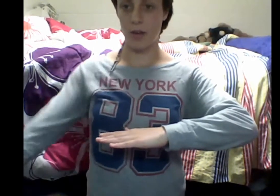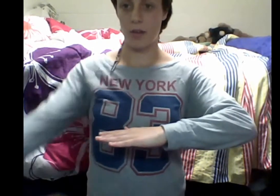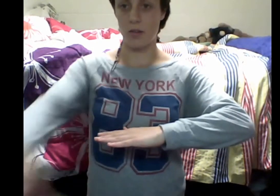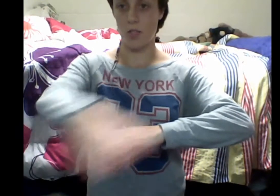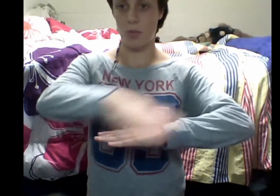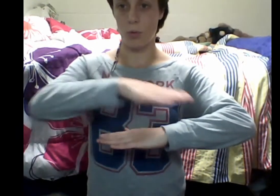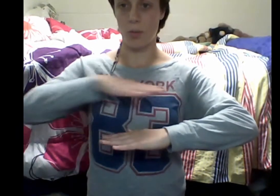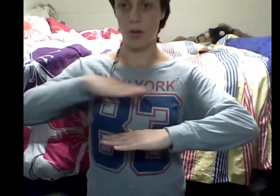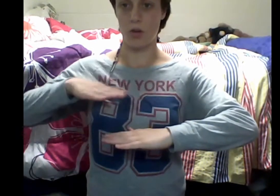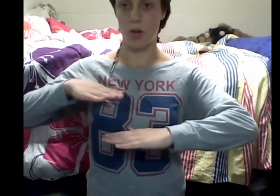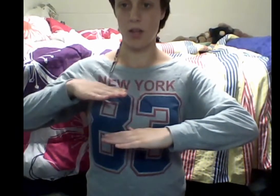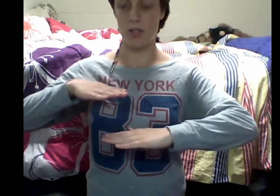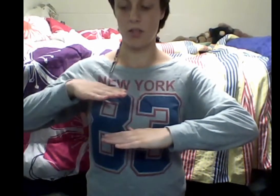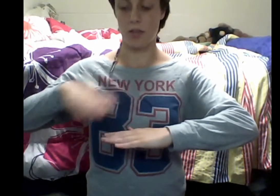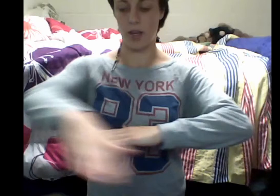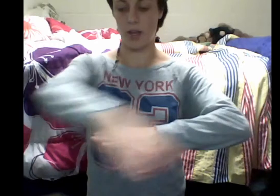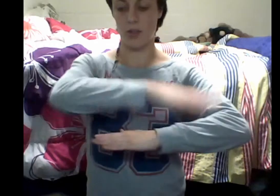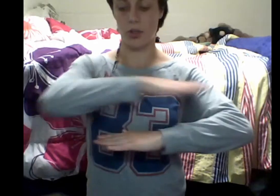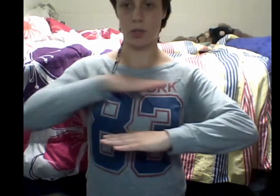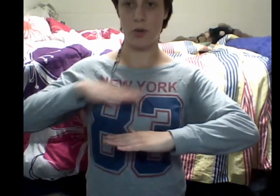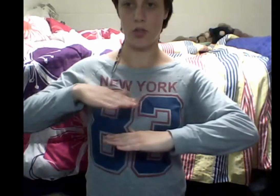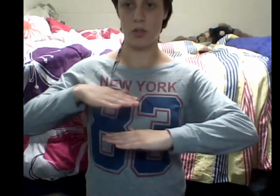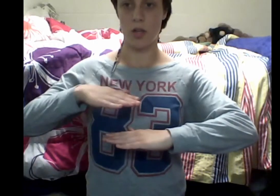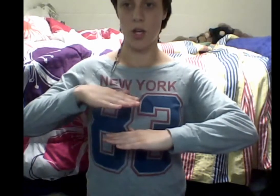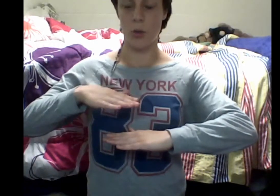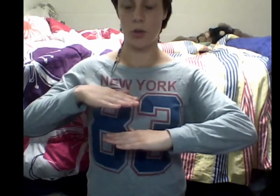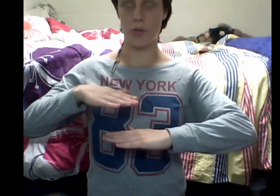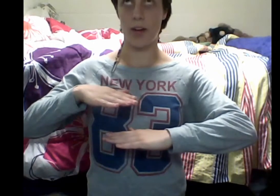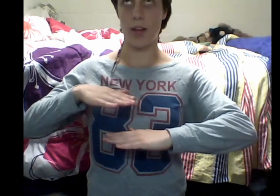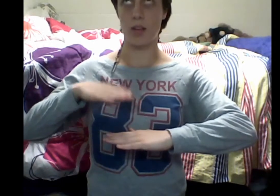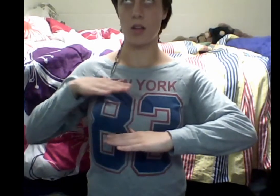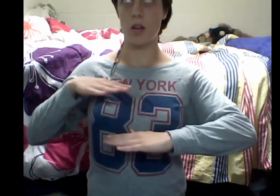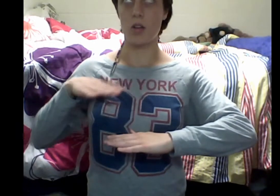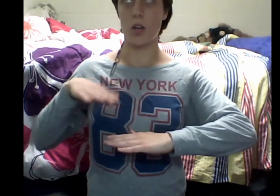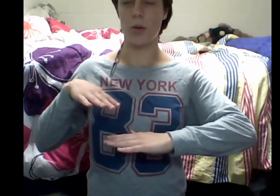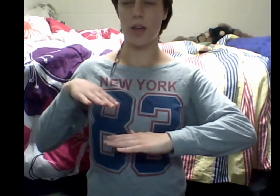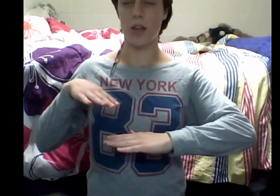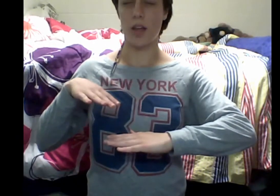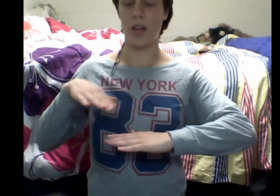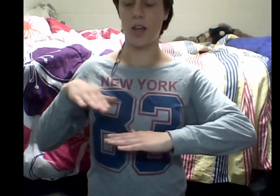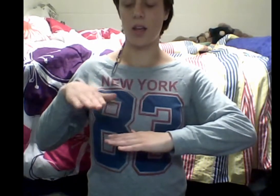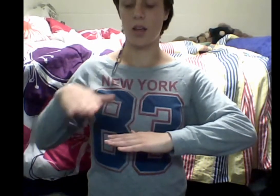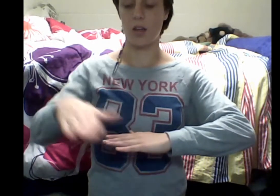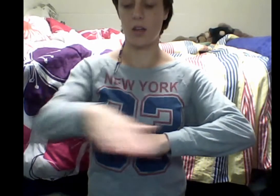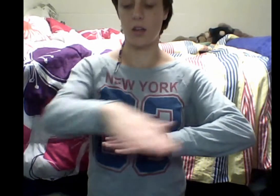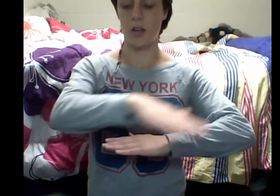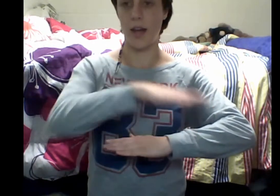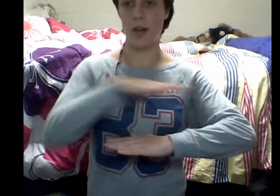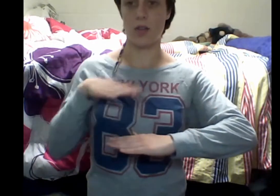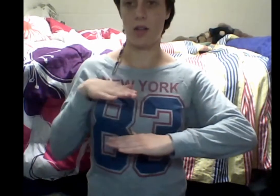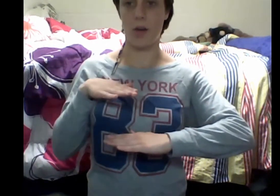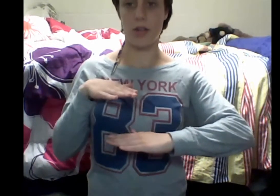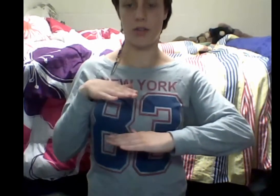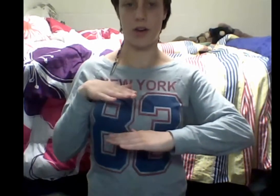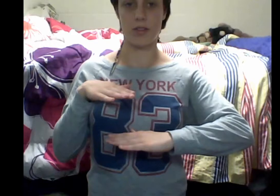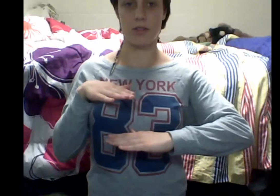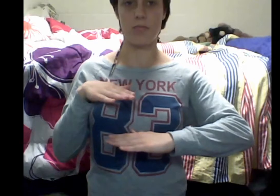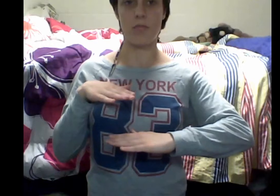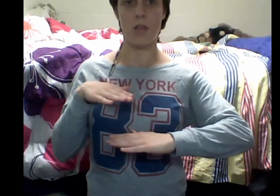and swoop across like in a circular motion with your right hand going in a counterclockwise direction.